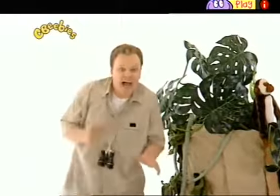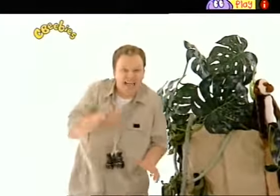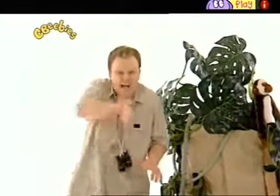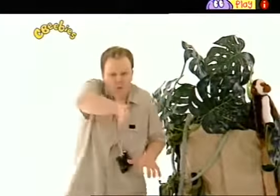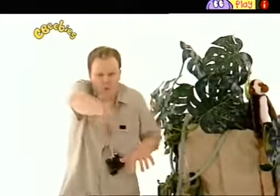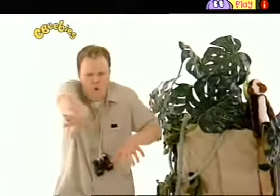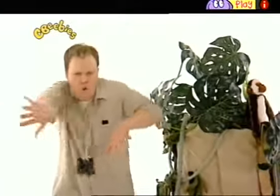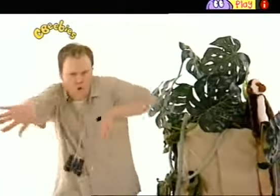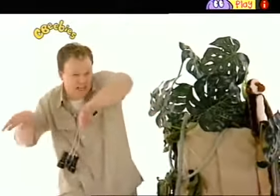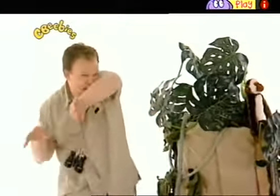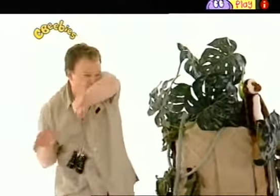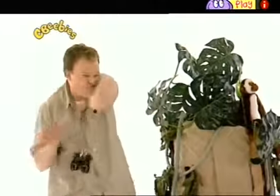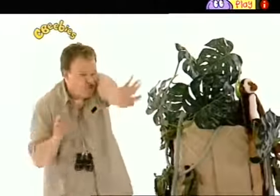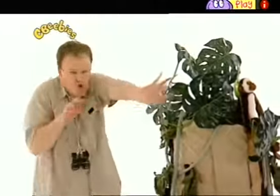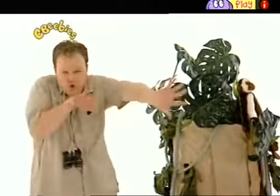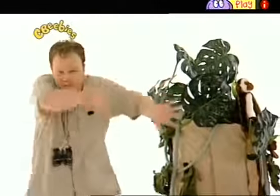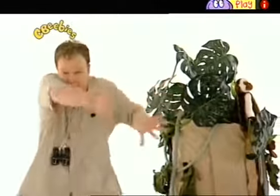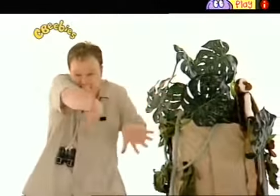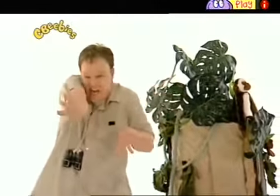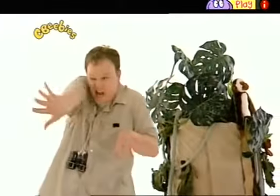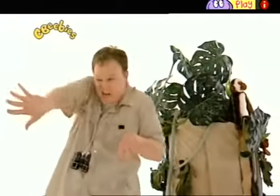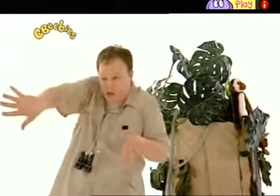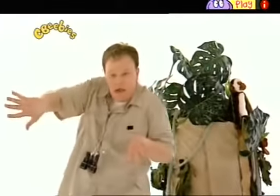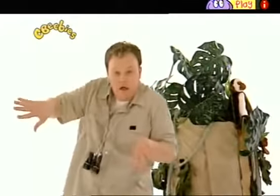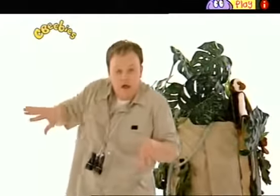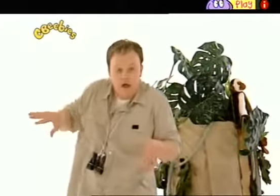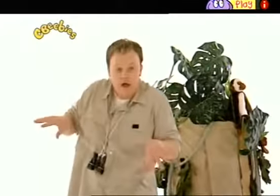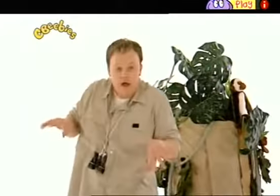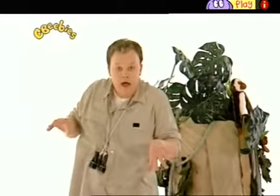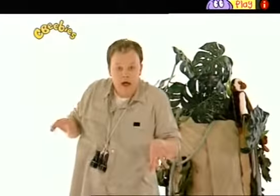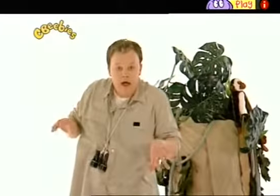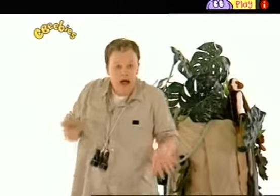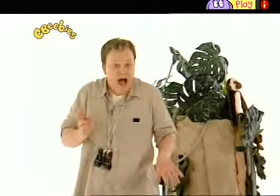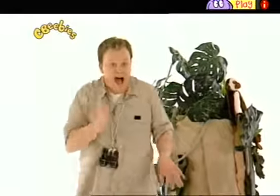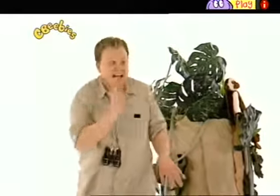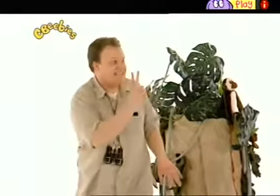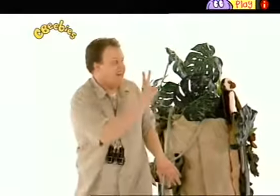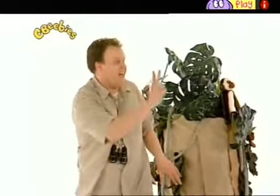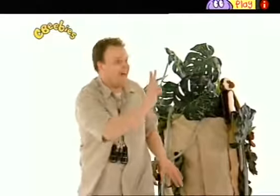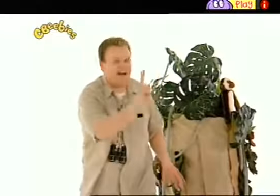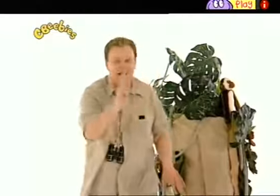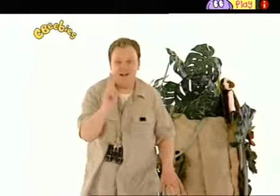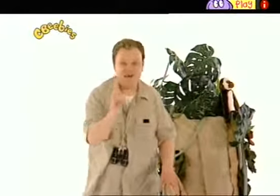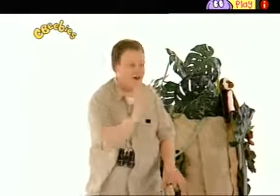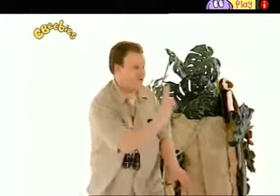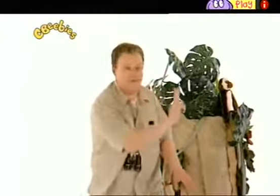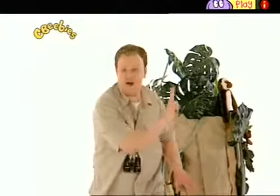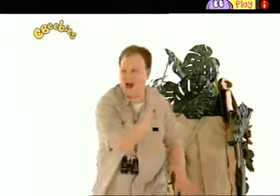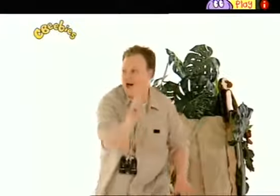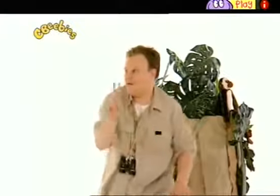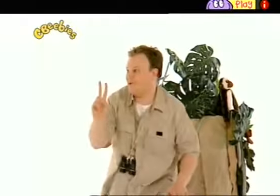As I walk through the jungle, I take a look around.